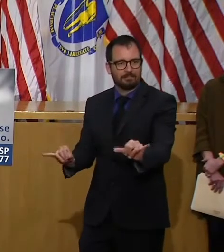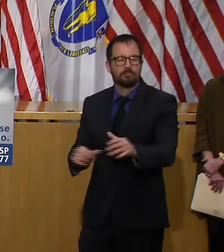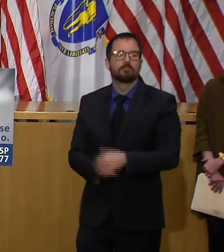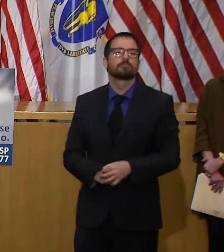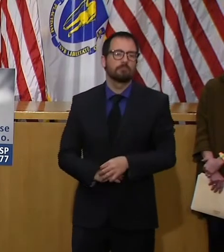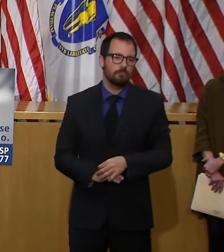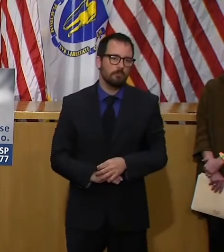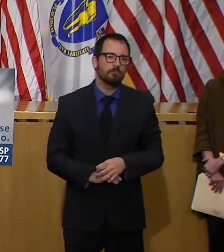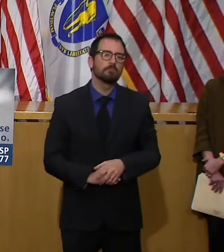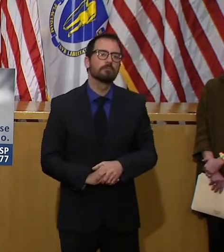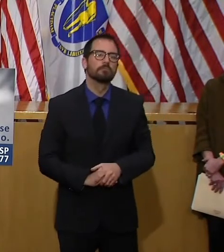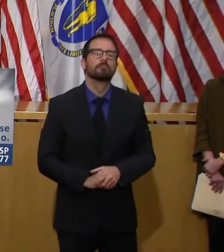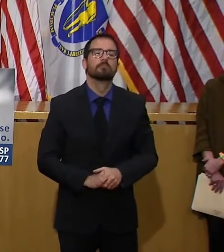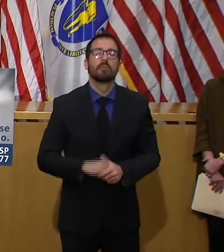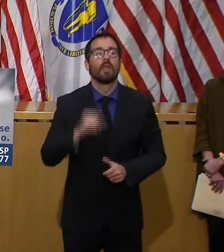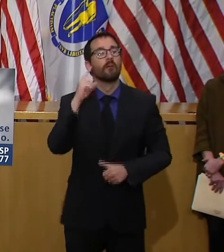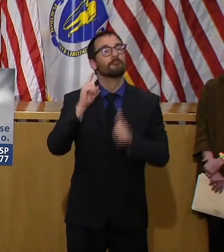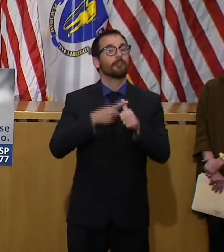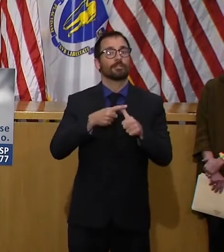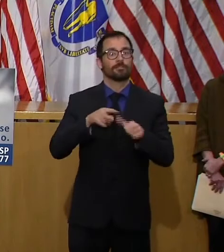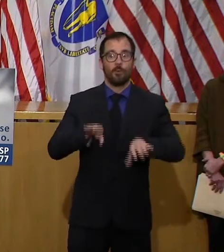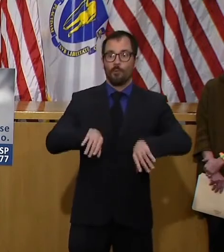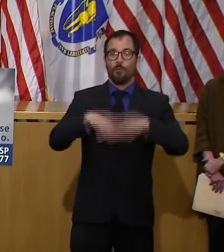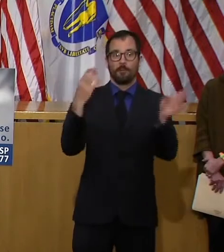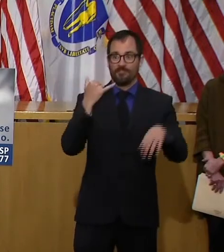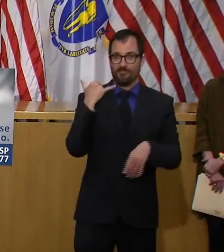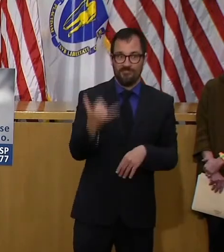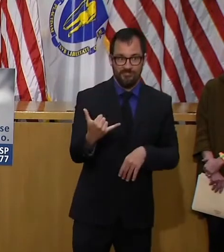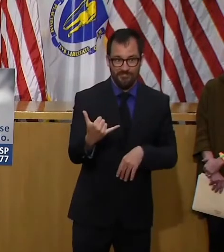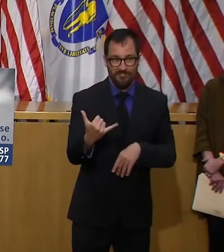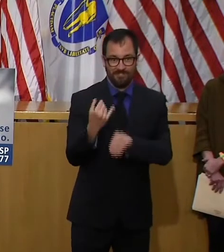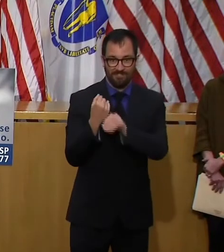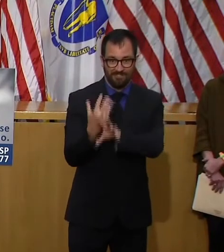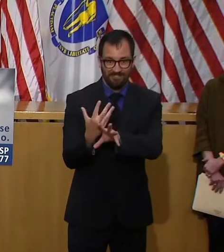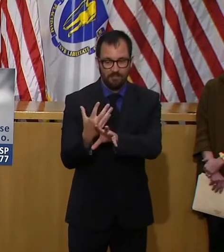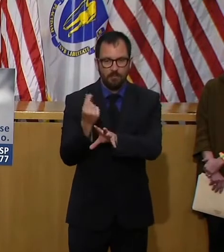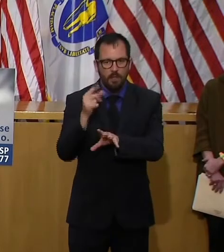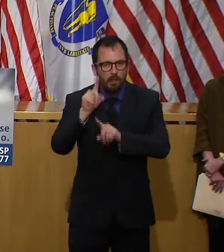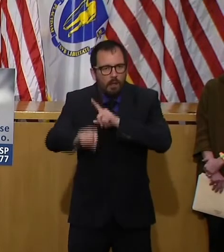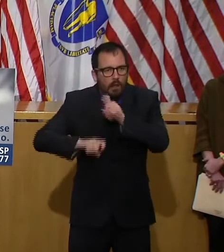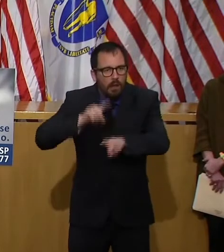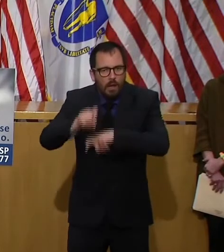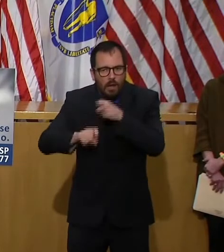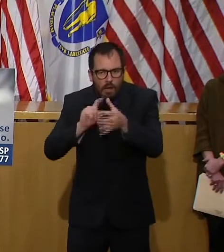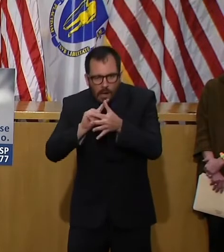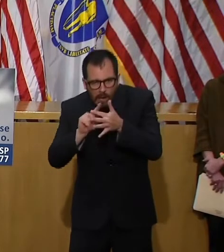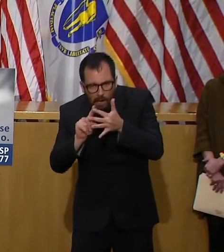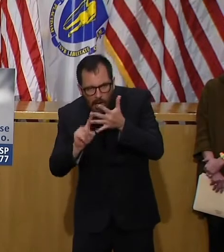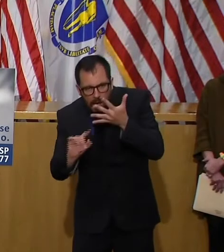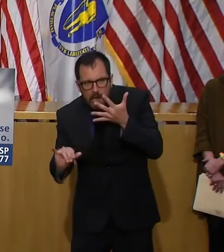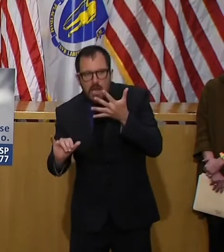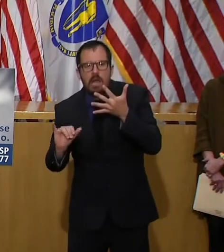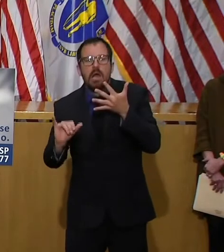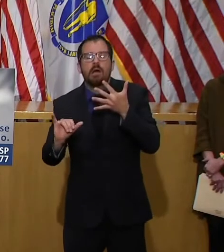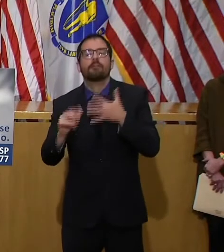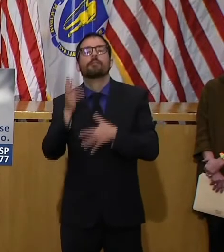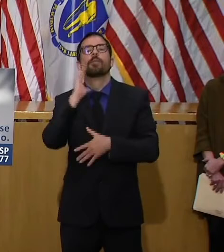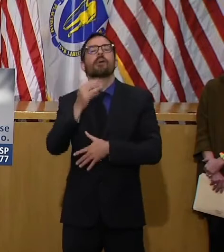call, which allows the health department and or the CTC to perform their contact